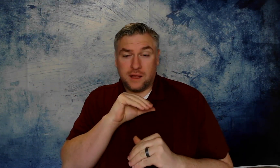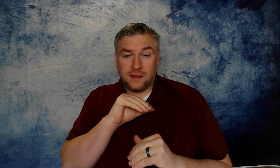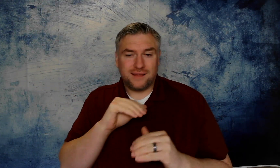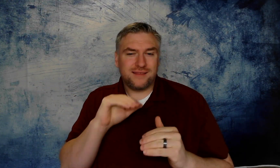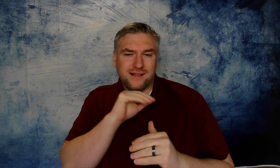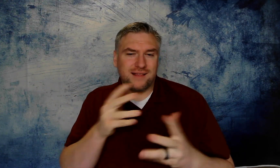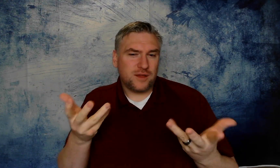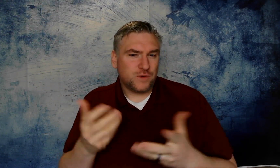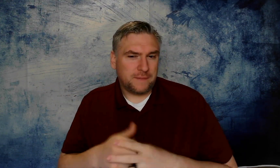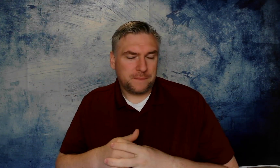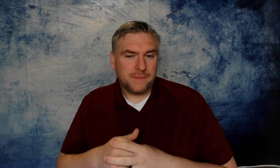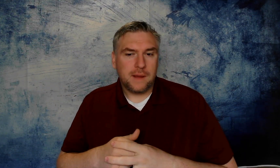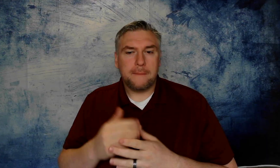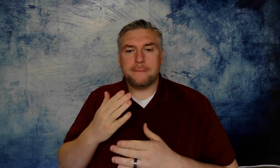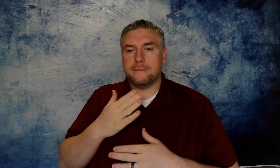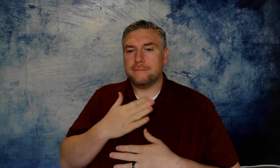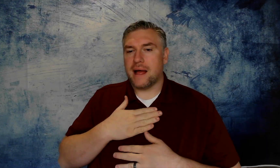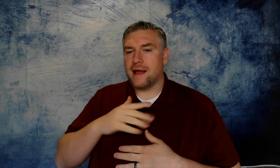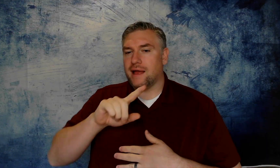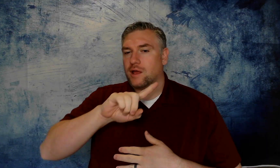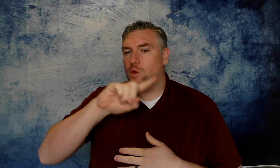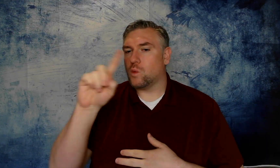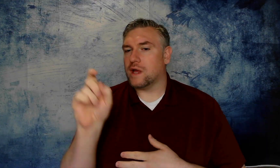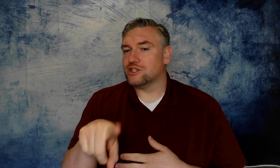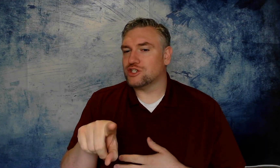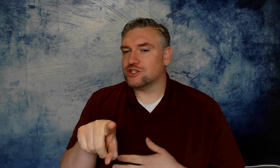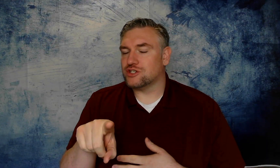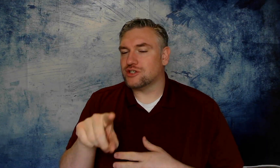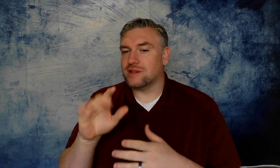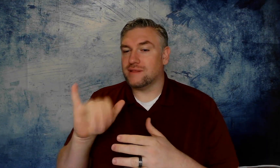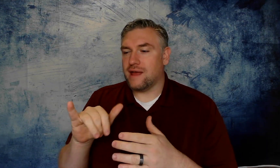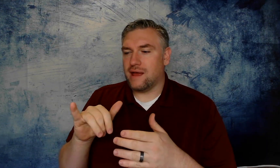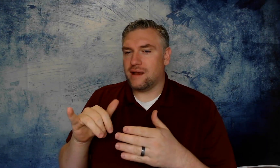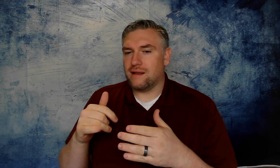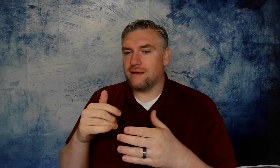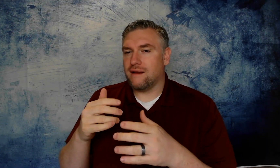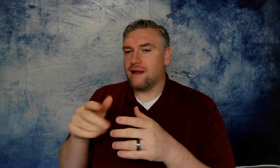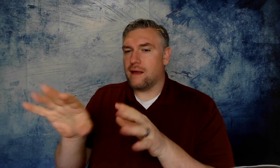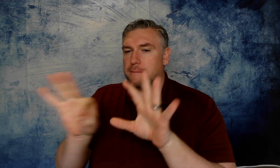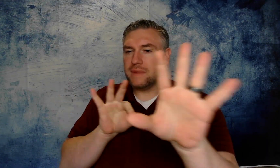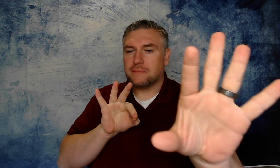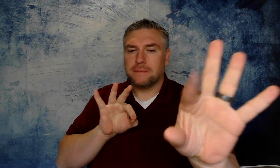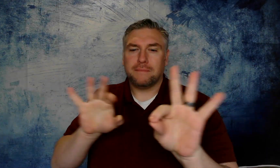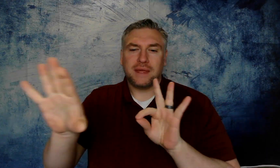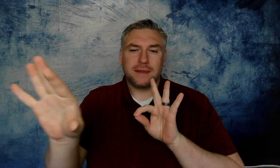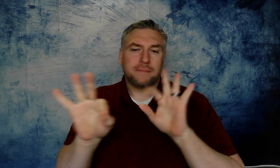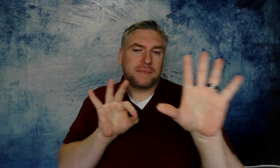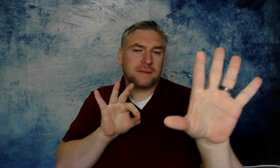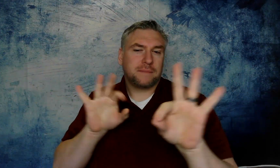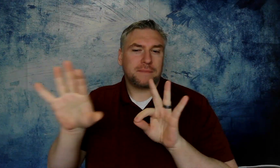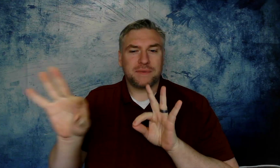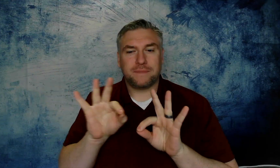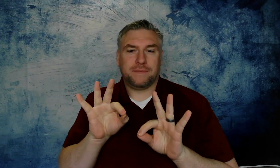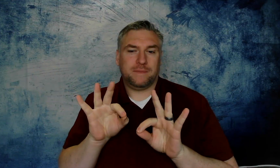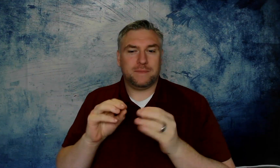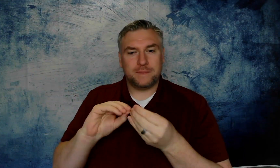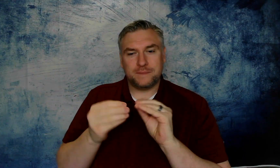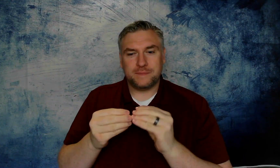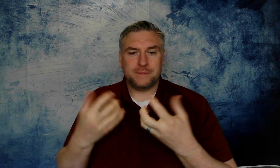no lie inherent in that. My question, though, and how I pick the